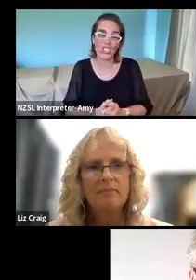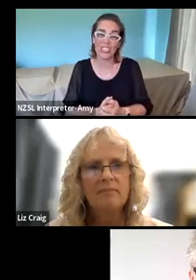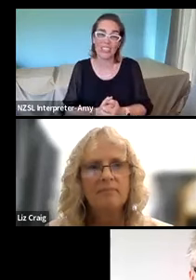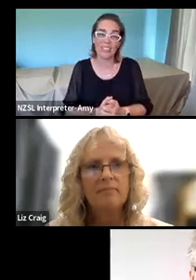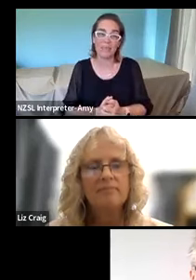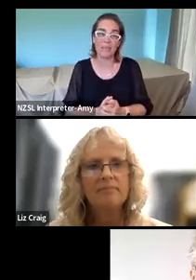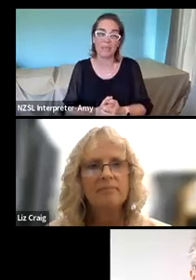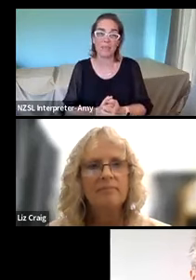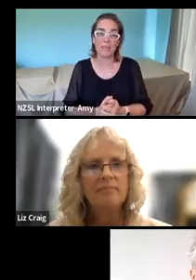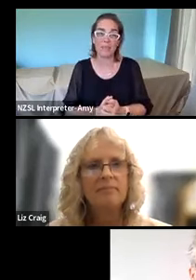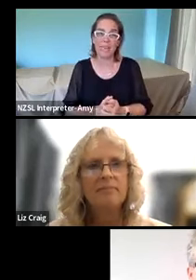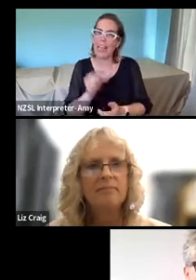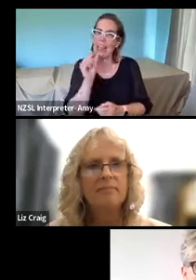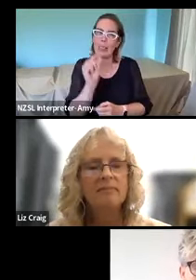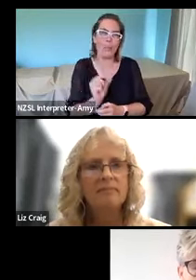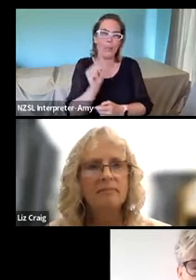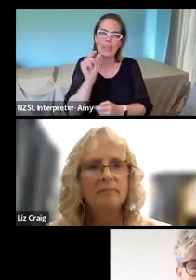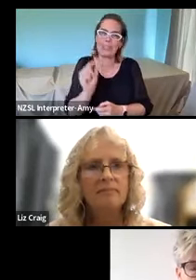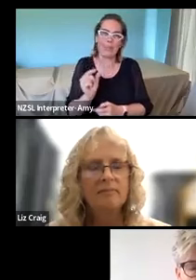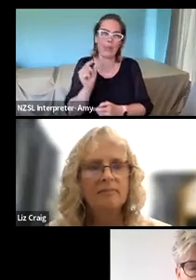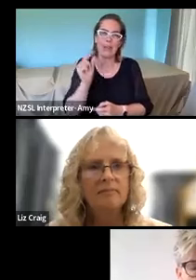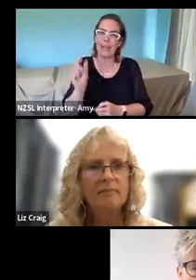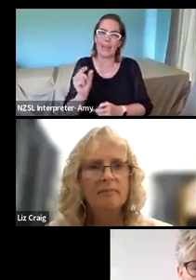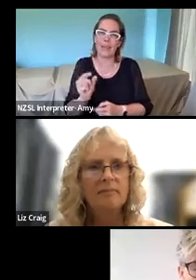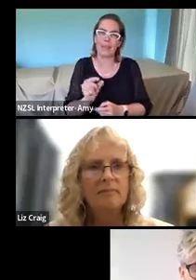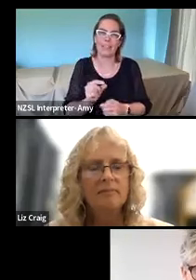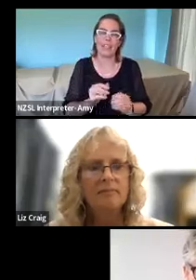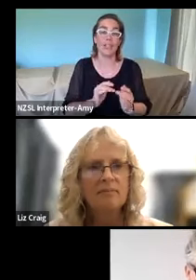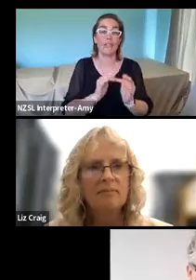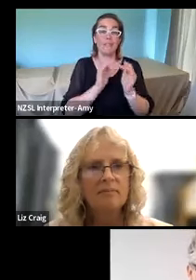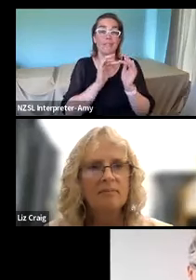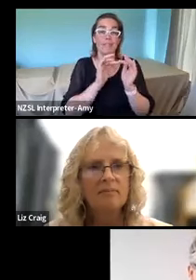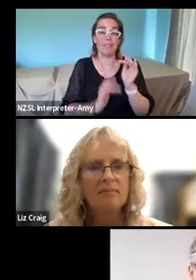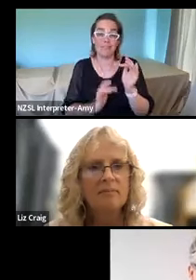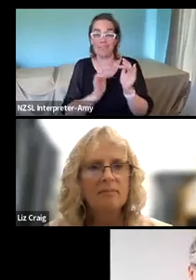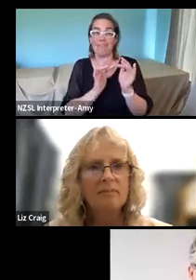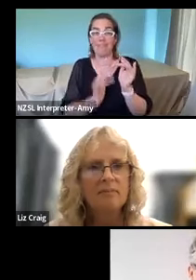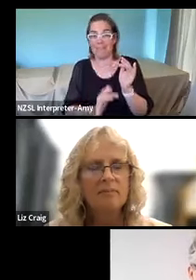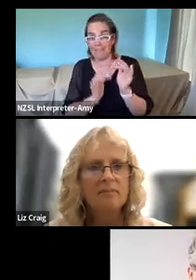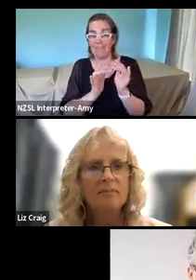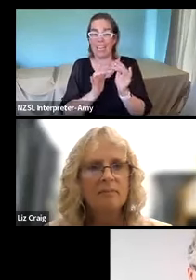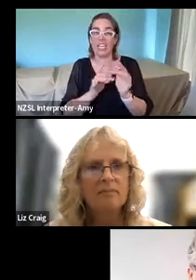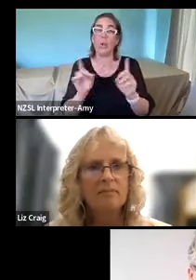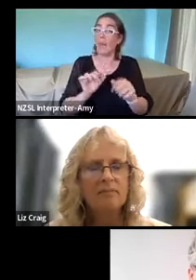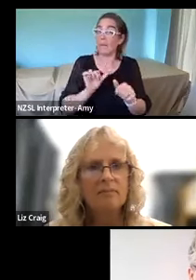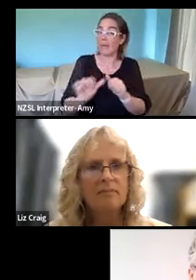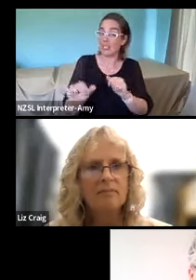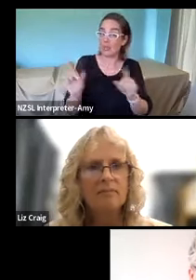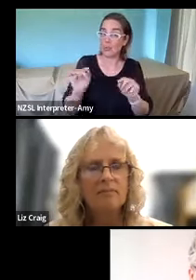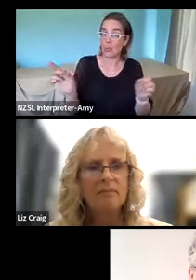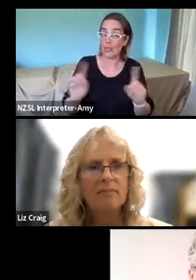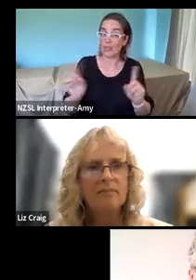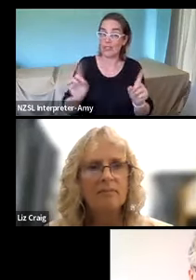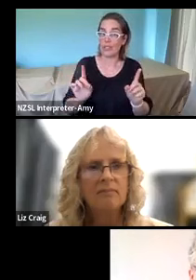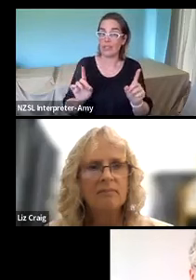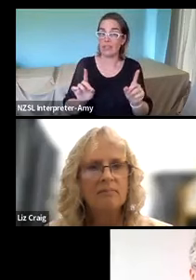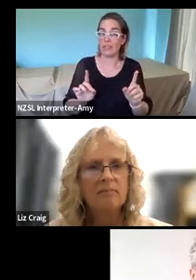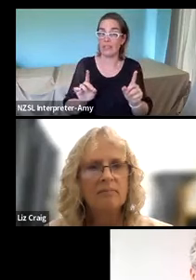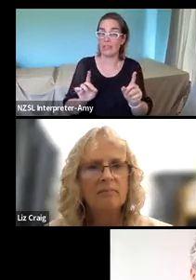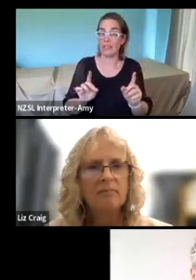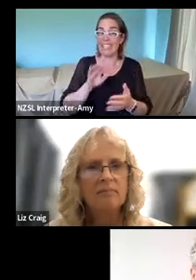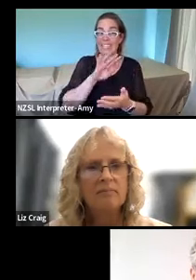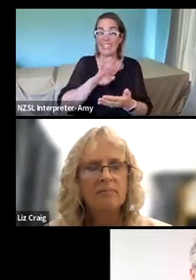No, we're getting little bits. You're coming in and out. So I think the best we can do is perhaps reschedule you